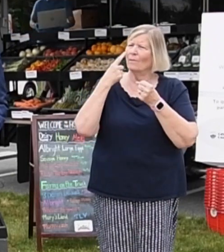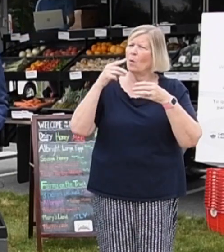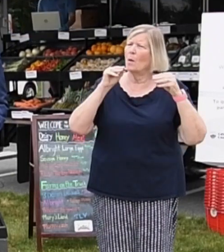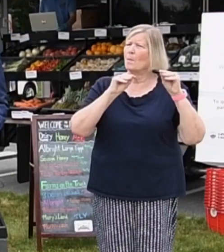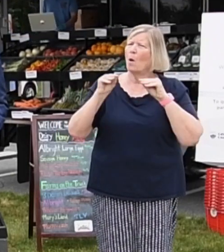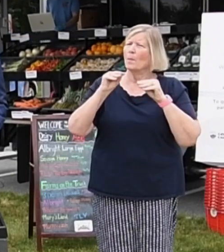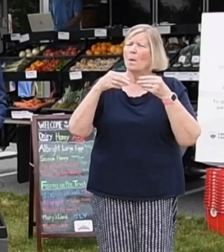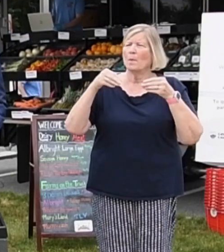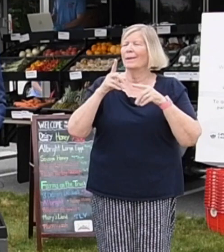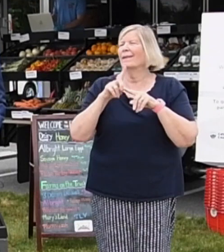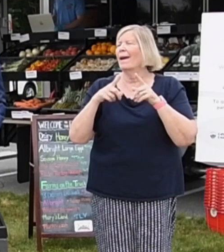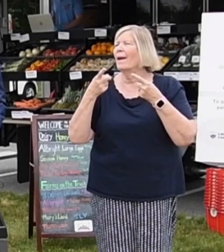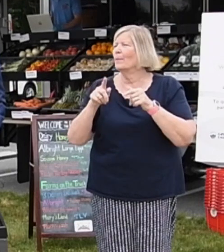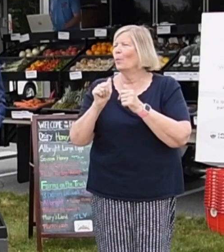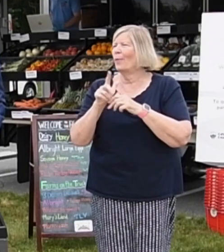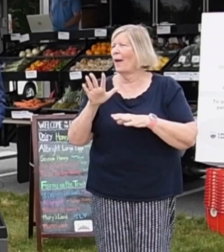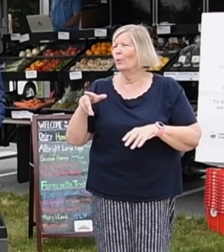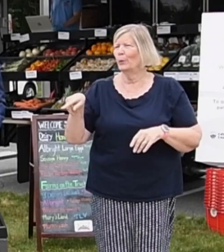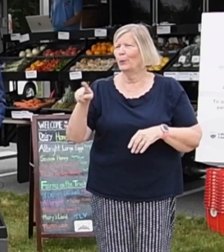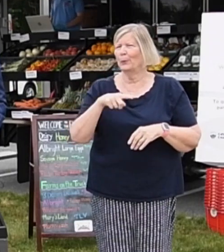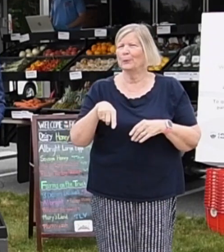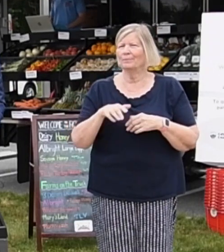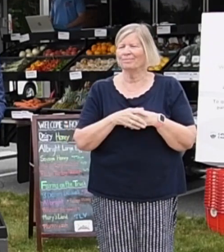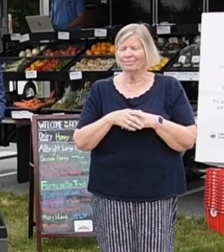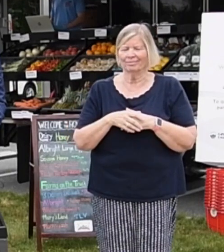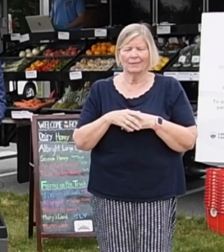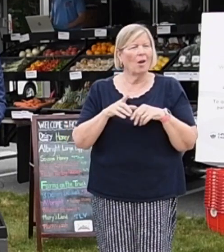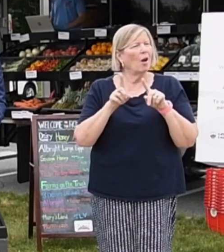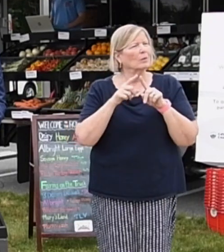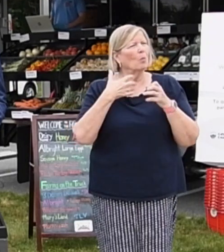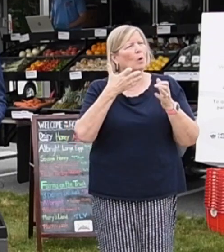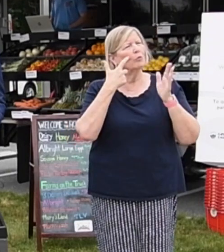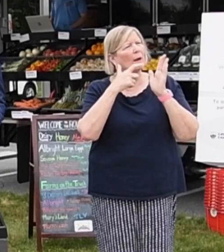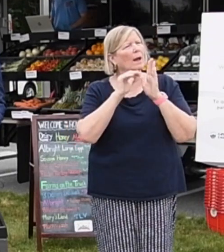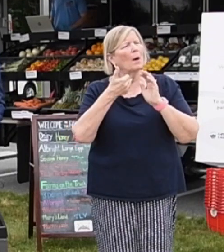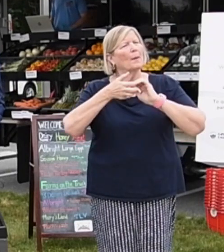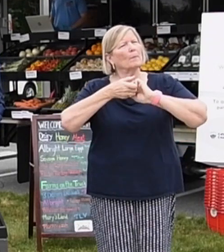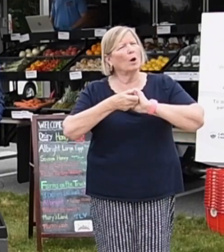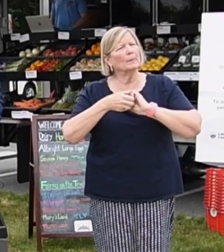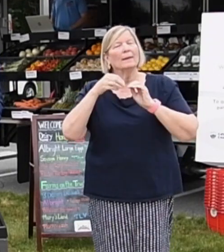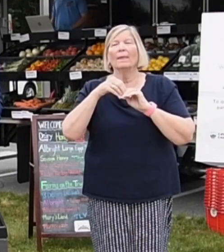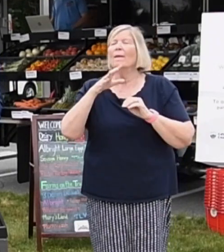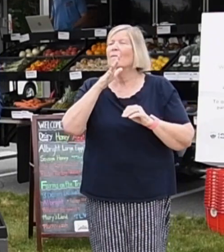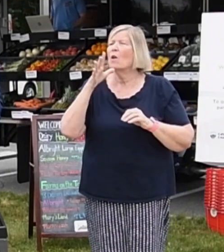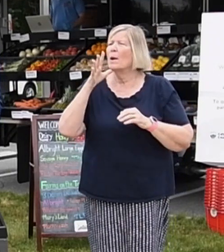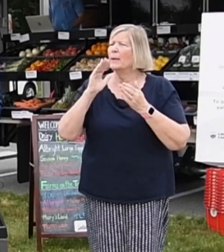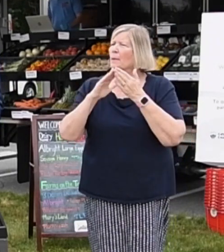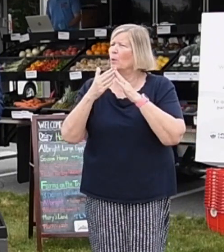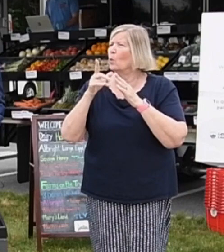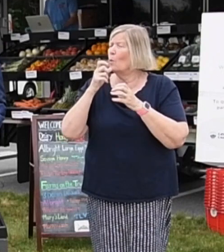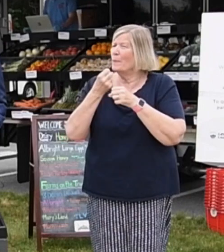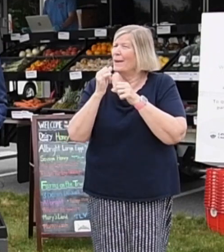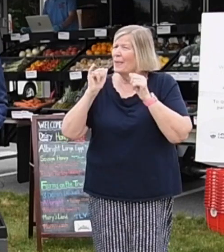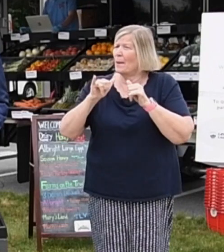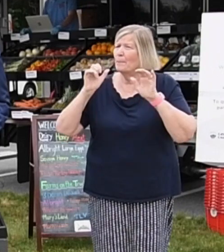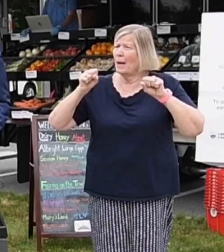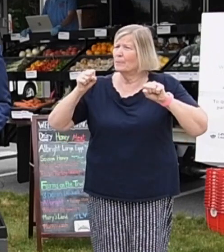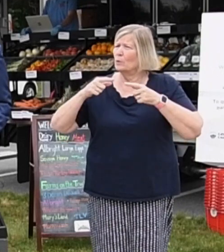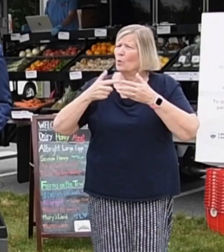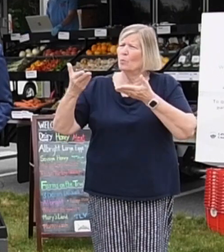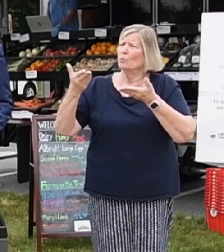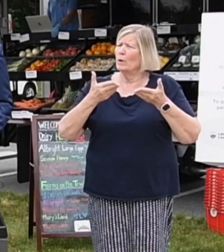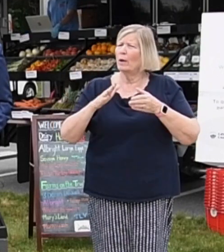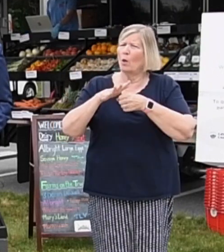have happened without you. I also want to recognize our partners in a farming community who have made it possible to bring local produce to